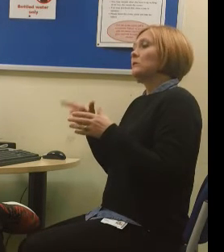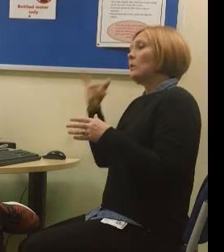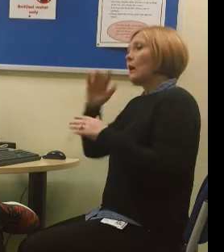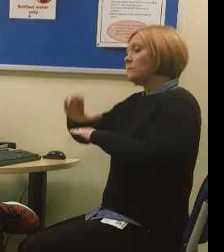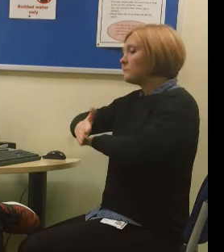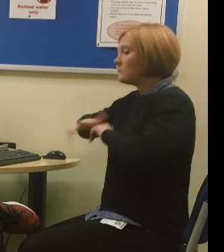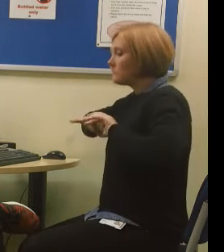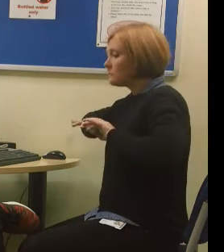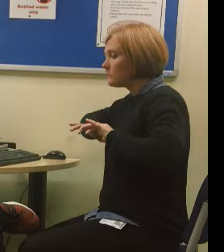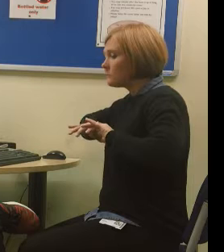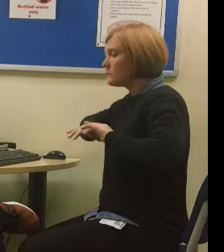working location.